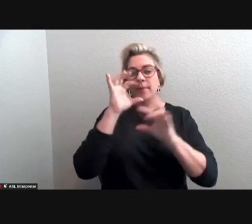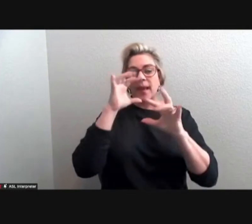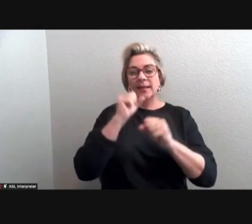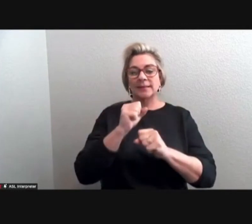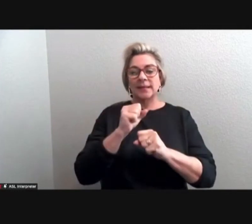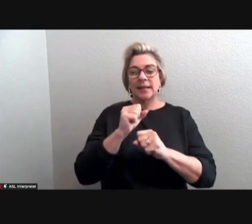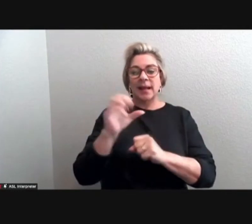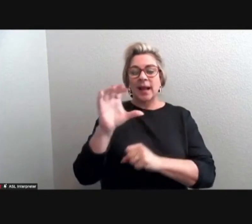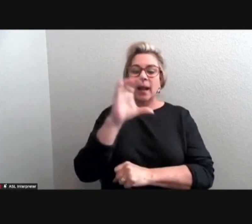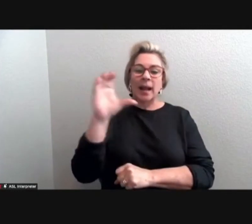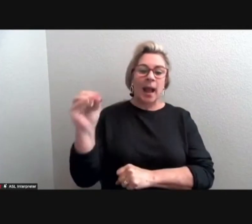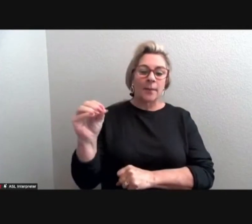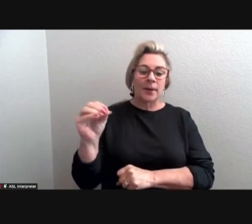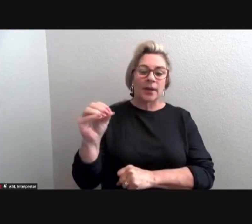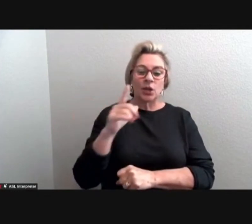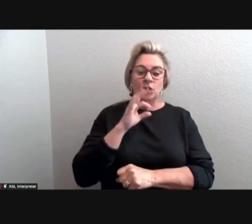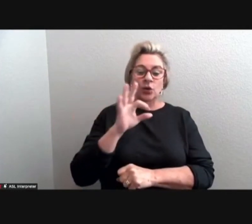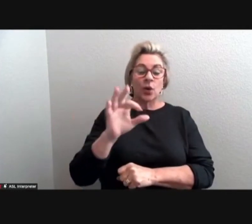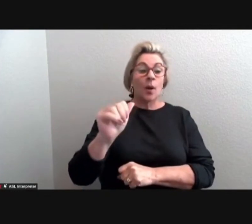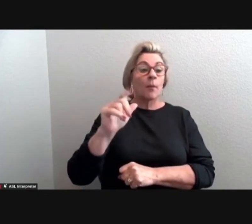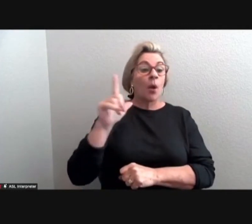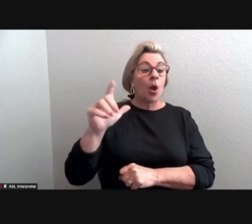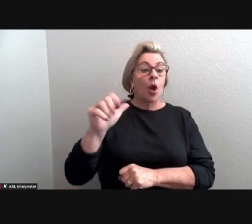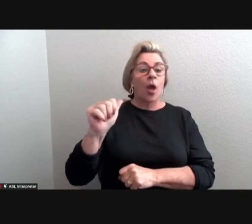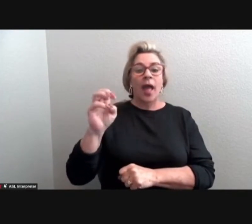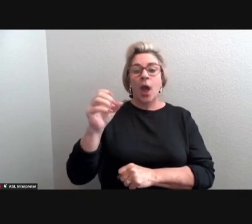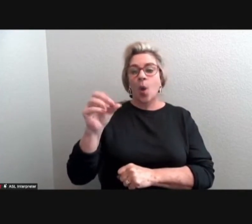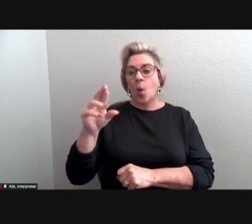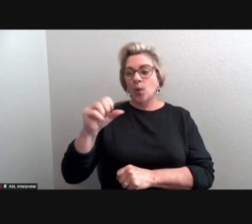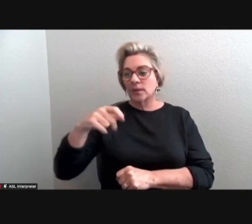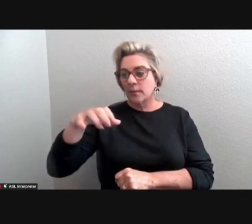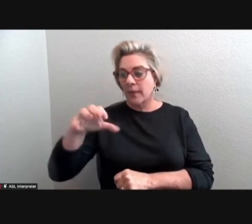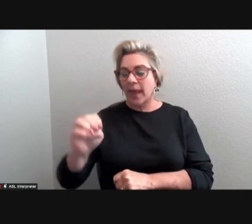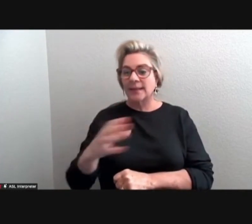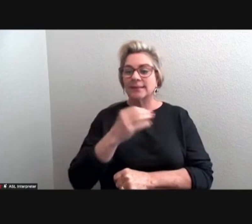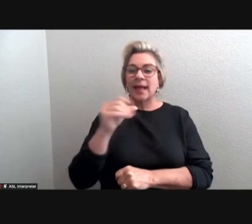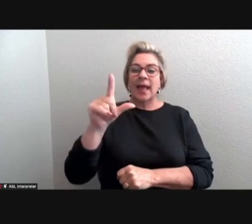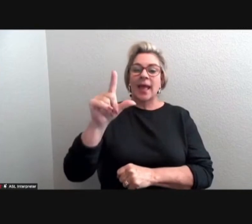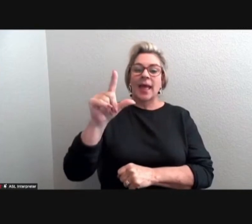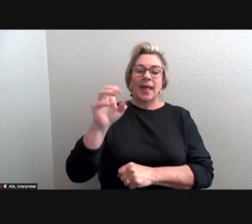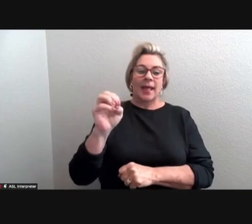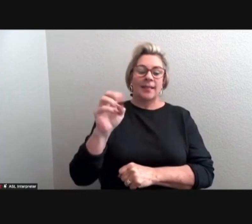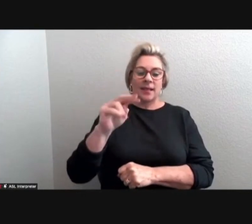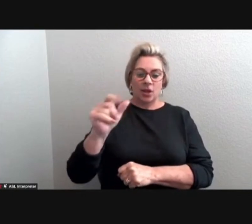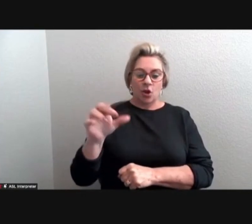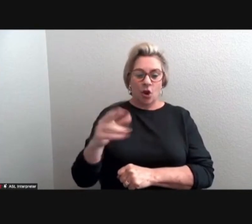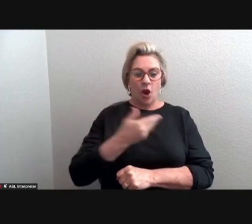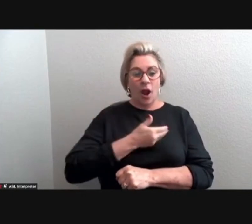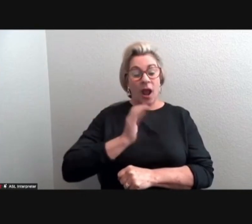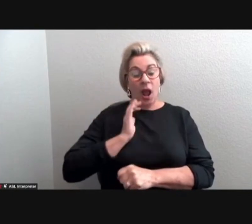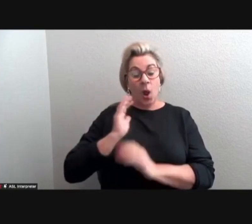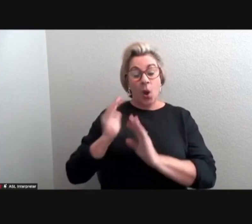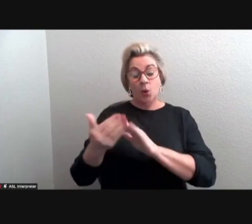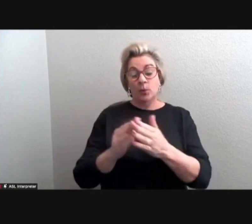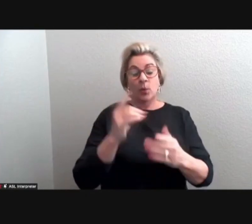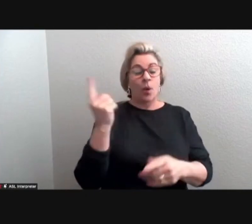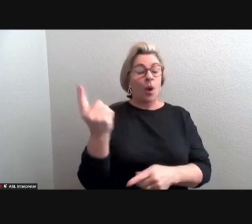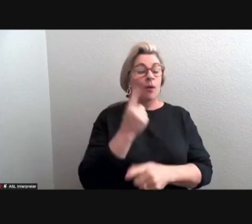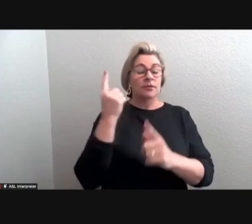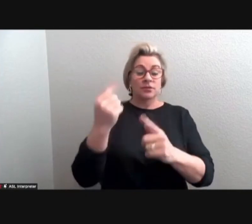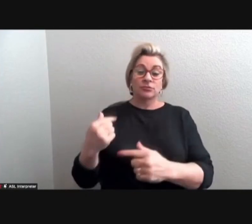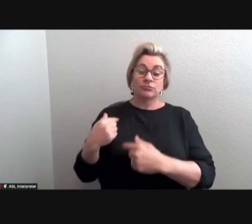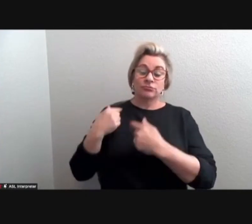corporate supporters, including Ball Aerospace, Civitas Resources, and Lennar. Our community has, as it always